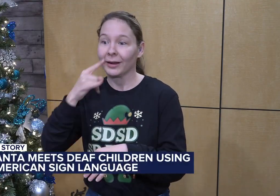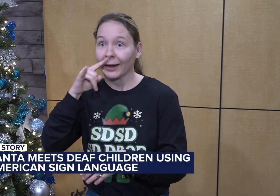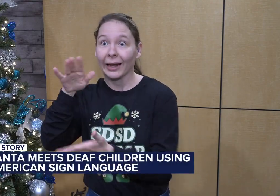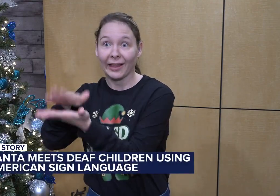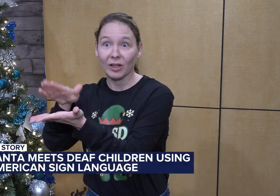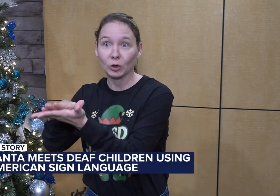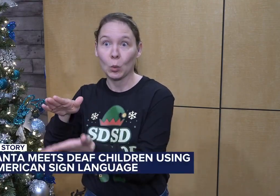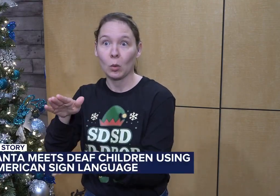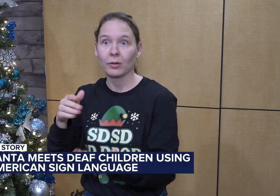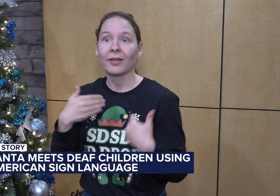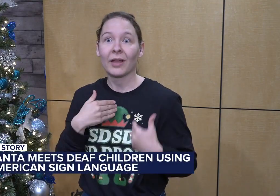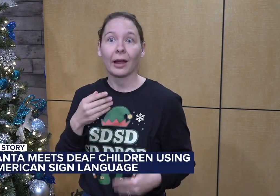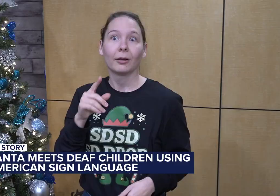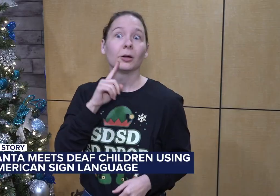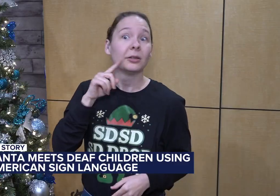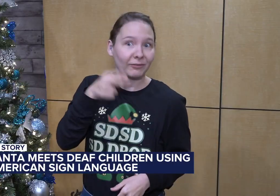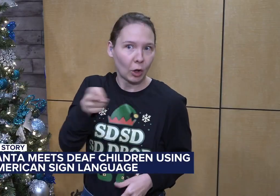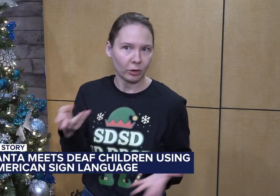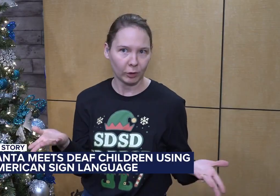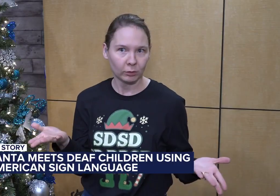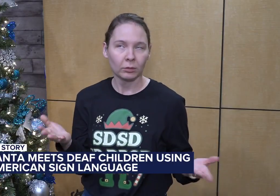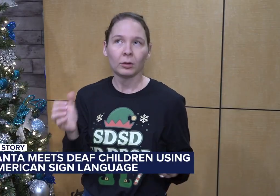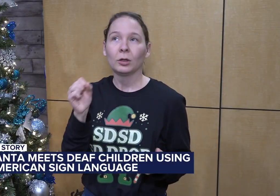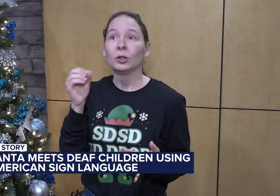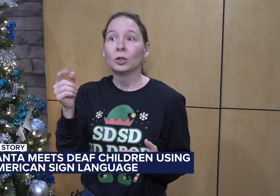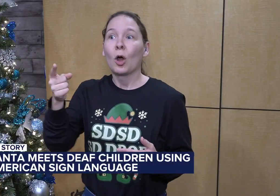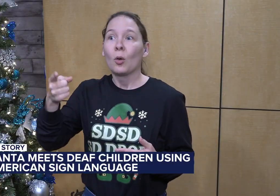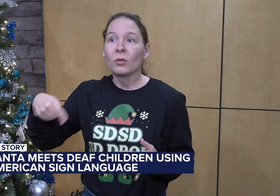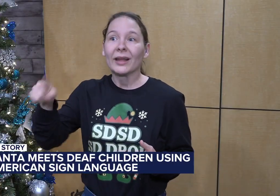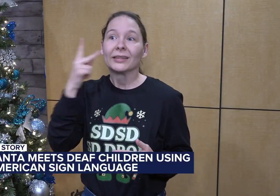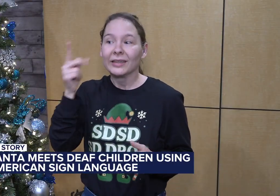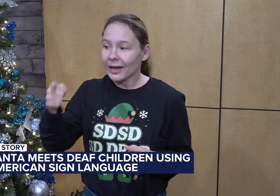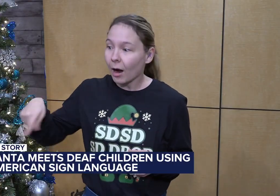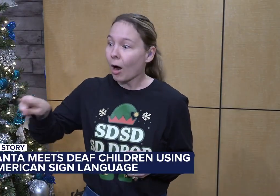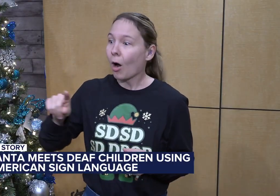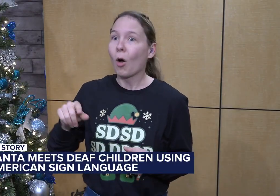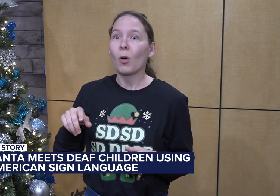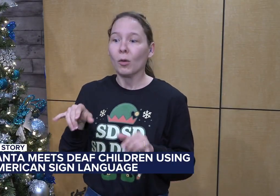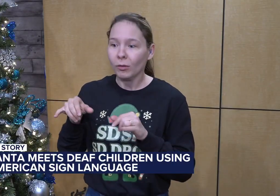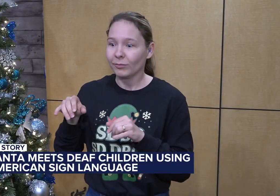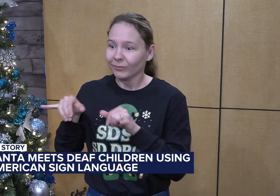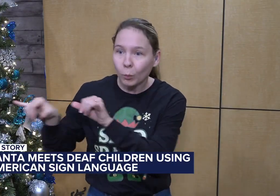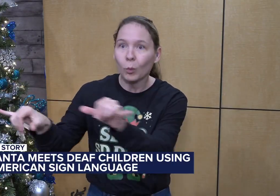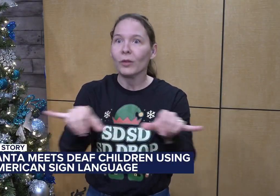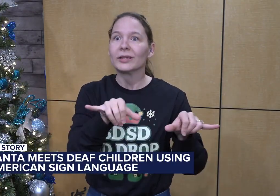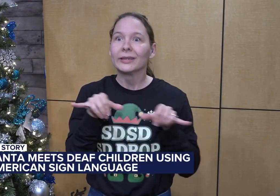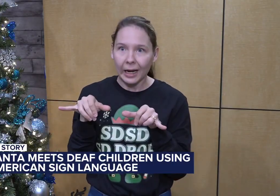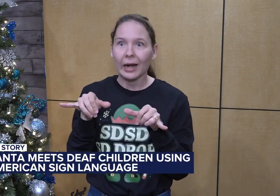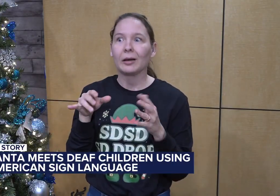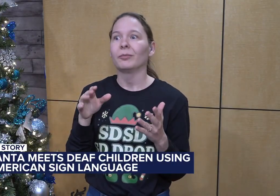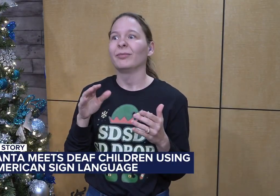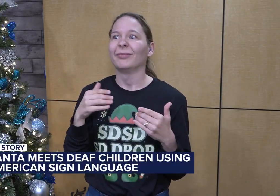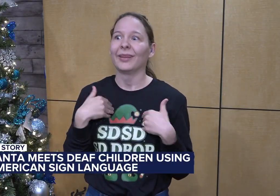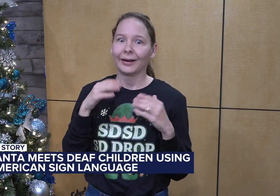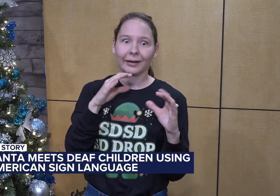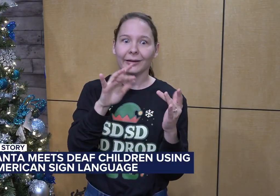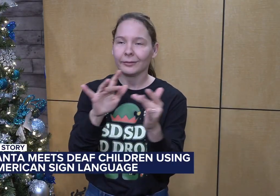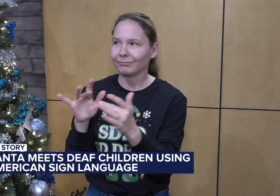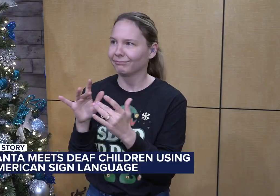maybe the kid is the only kid at their school that is deaf or hard of hearing. So they're able to come here and see kids that are the